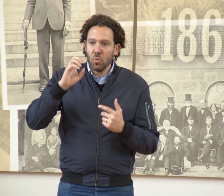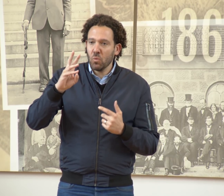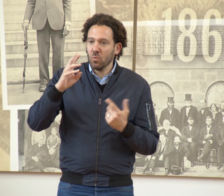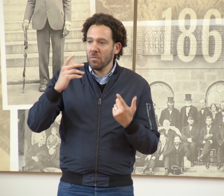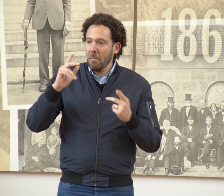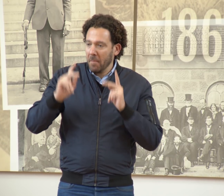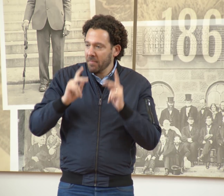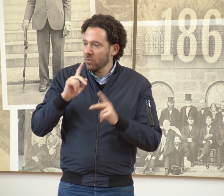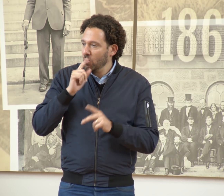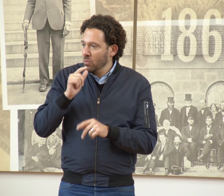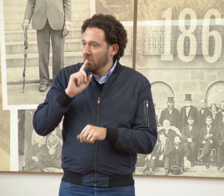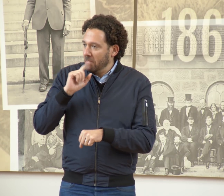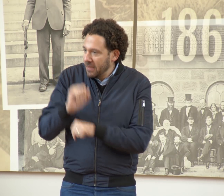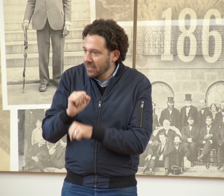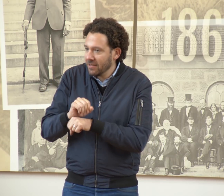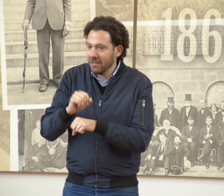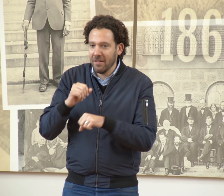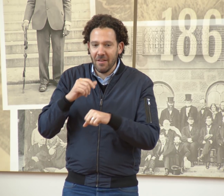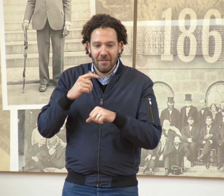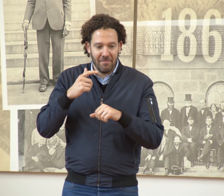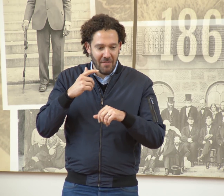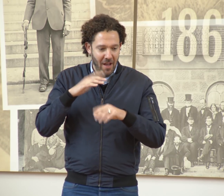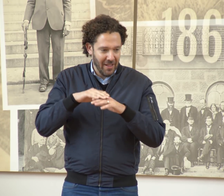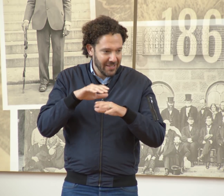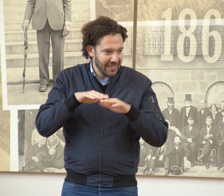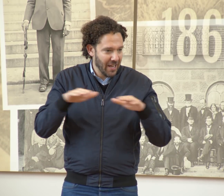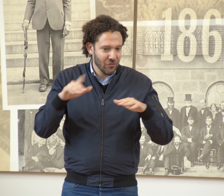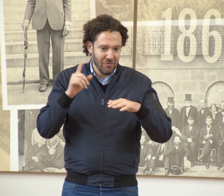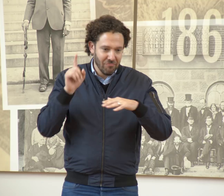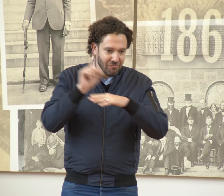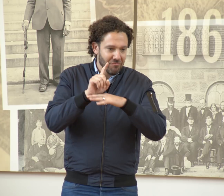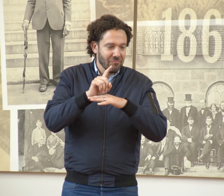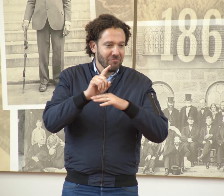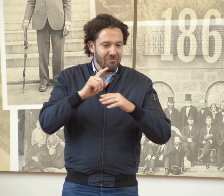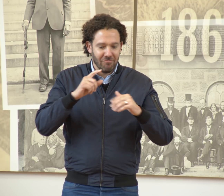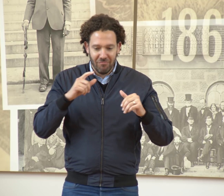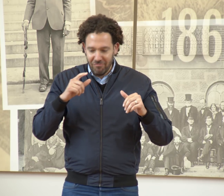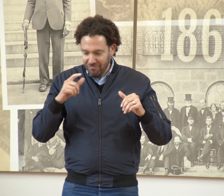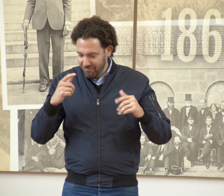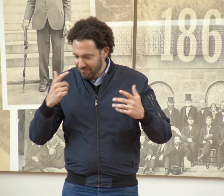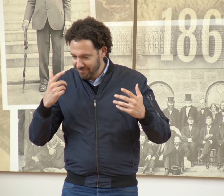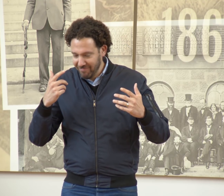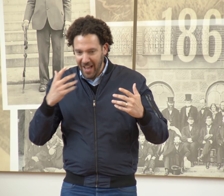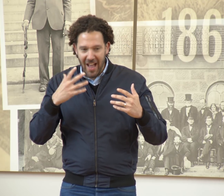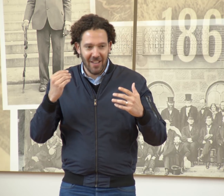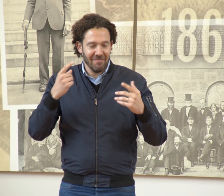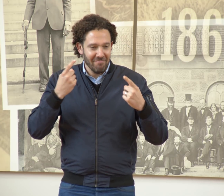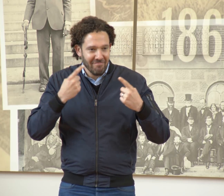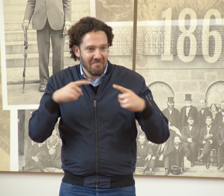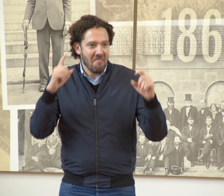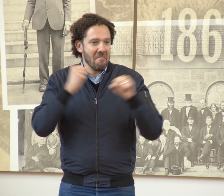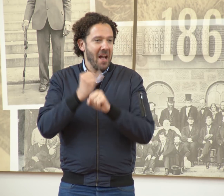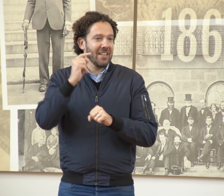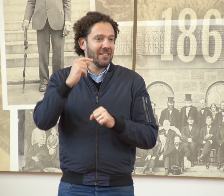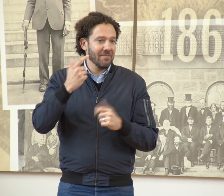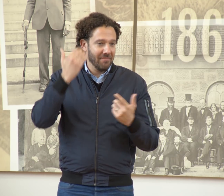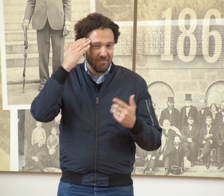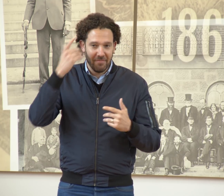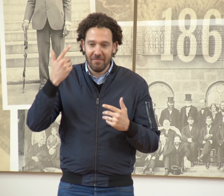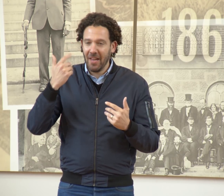different day. People like Bernard Bragg were few and far between, a hero of the stage.